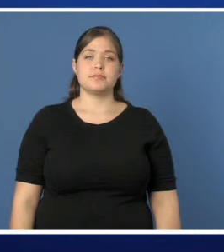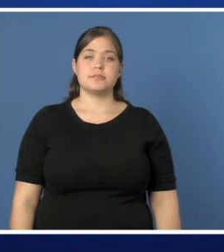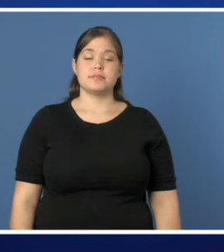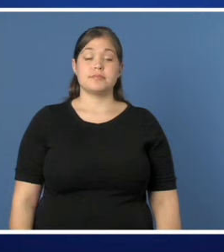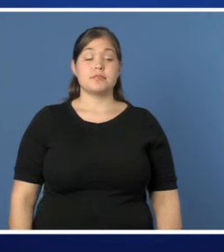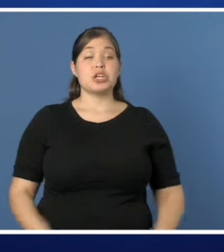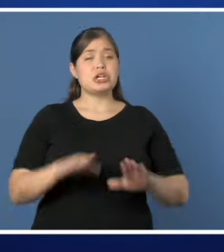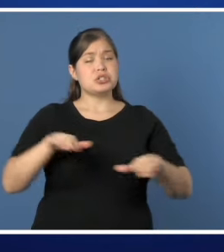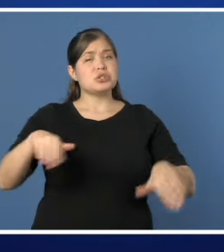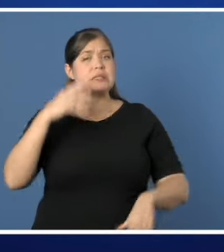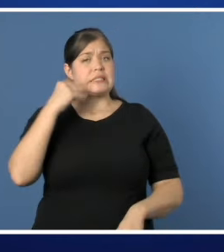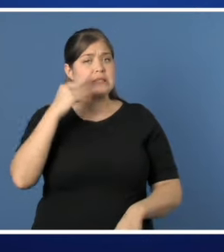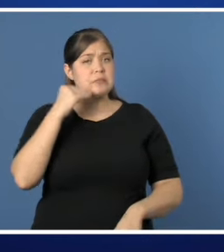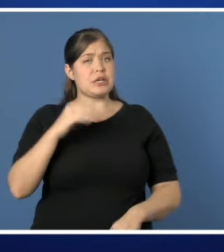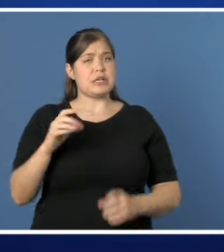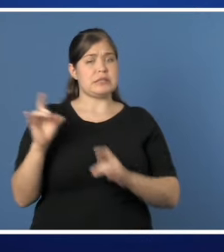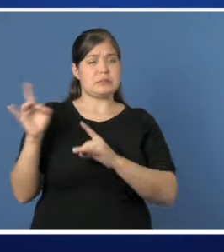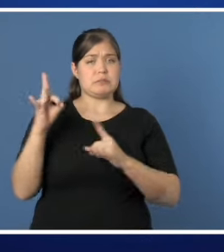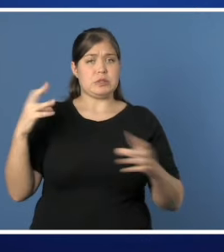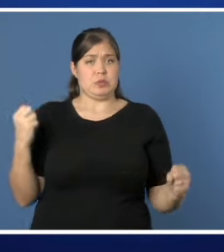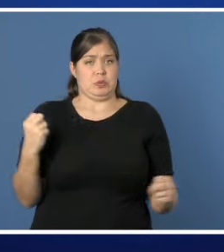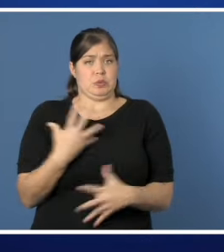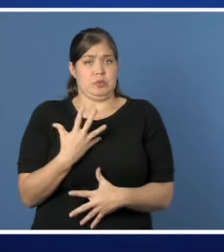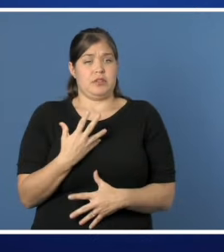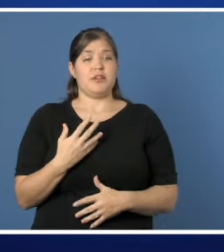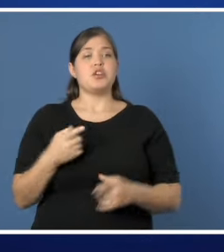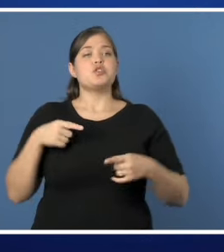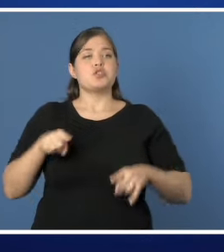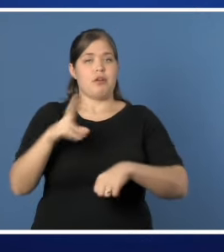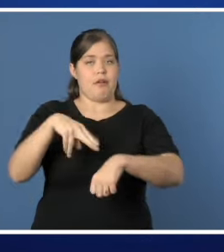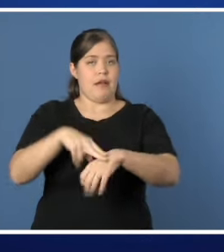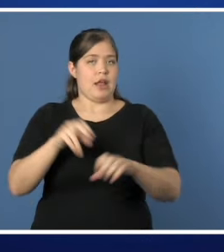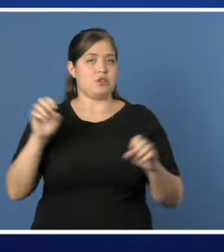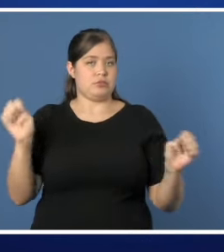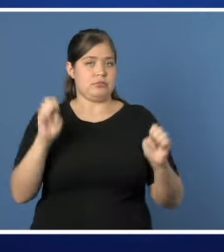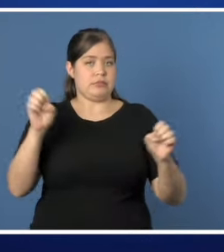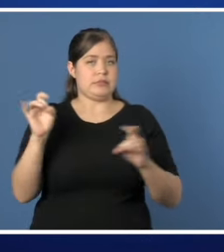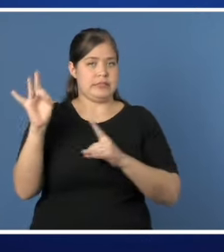Children experience trauma and fear during a natural disaster